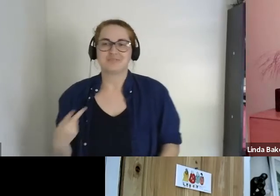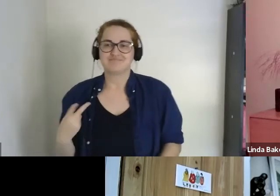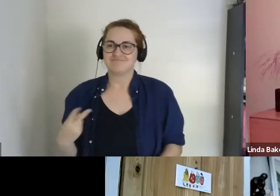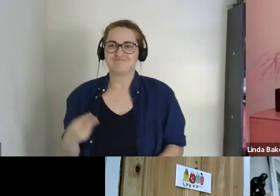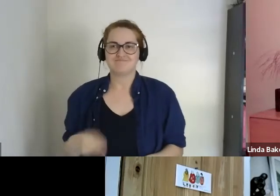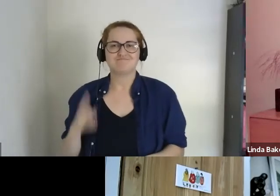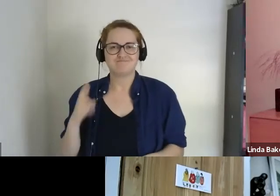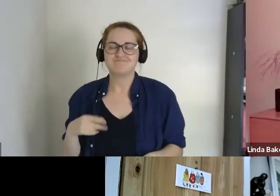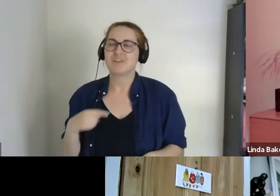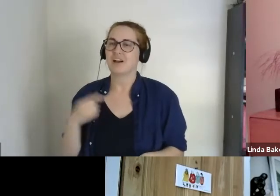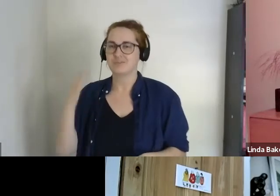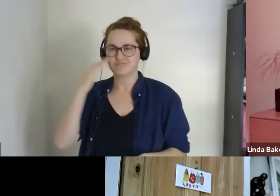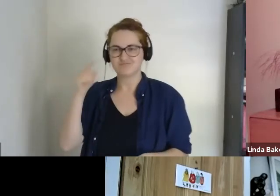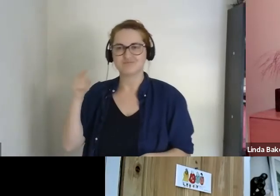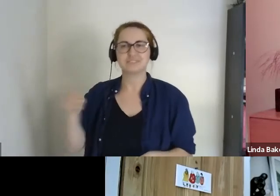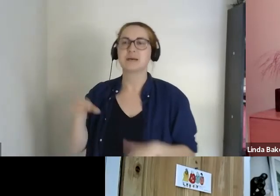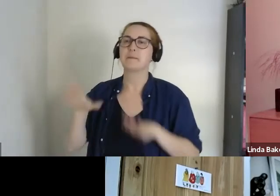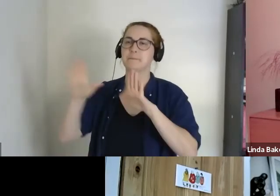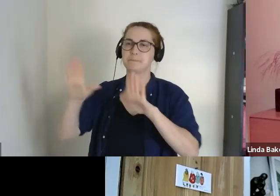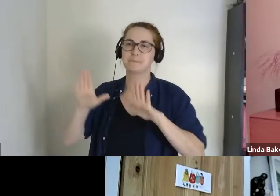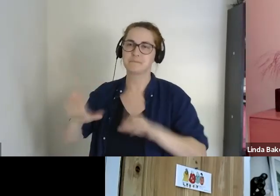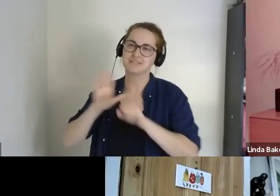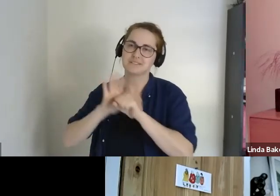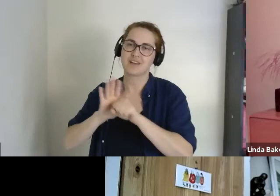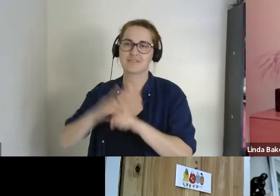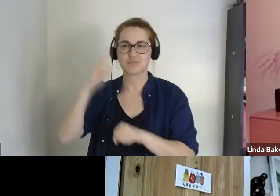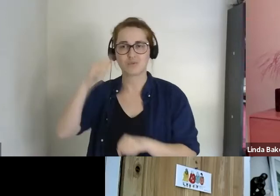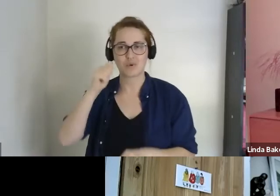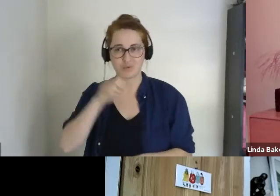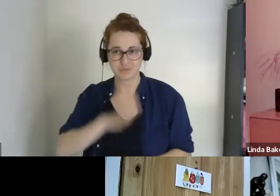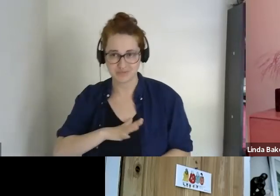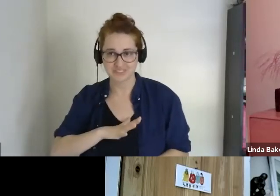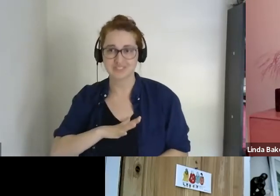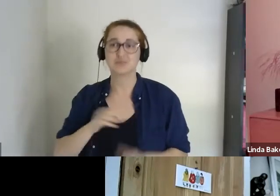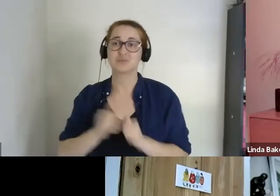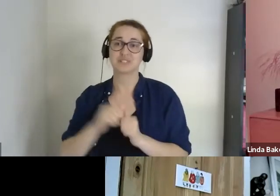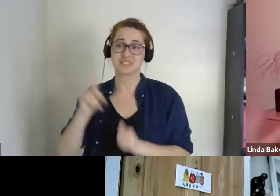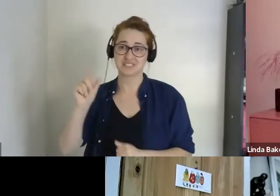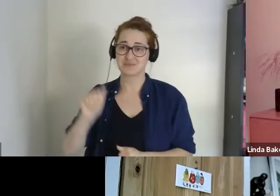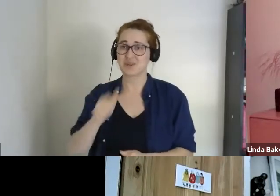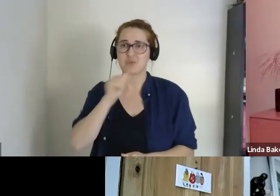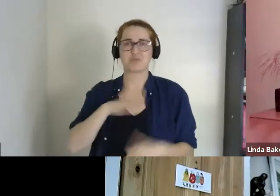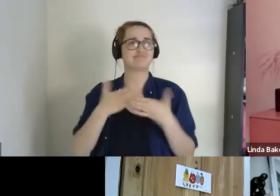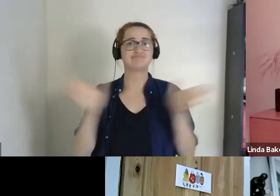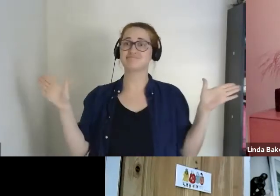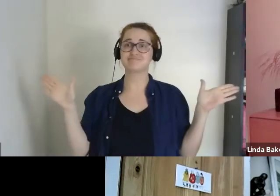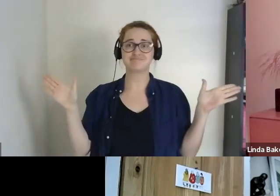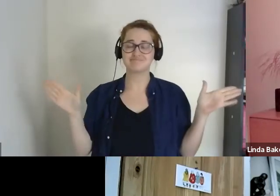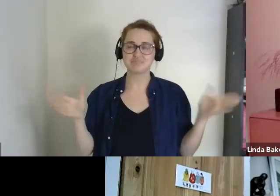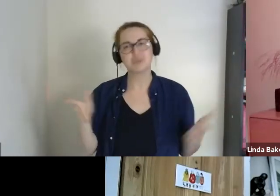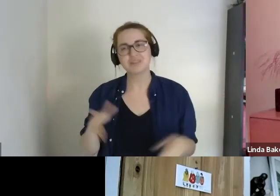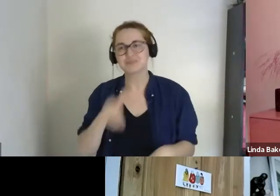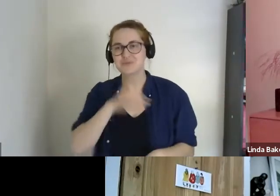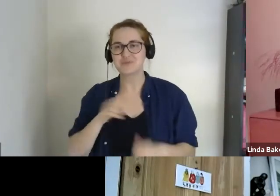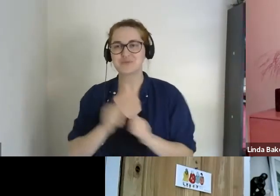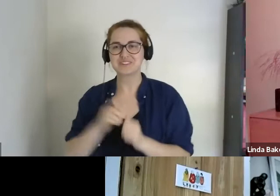to say she is an amazing advocate for women with disabilities, women in general, and women with